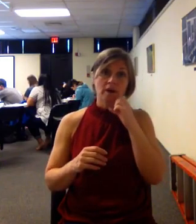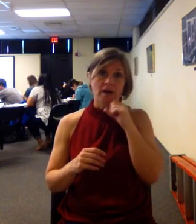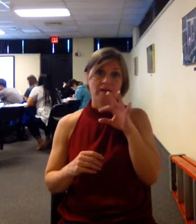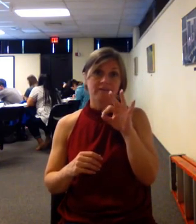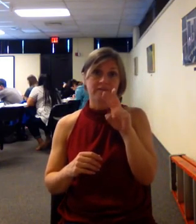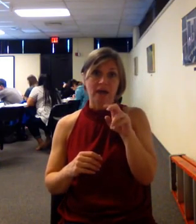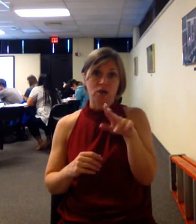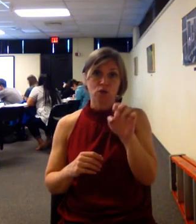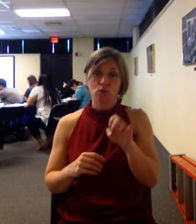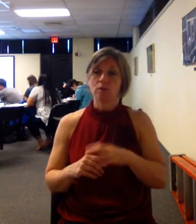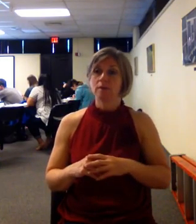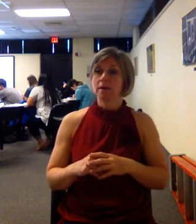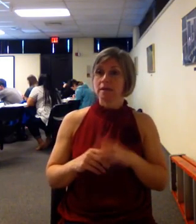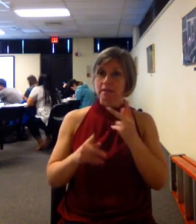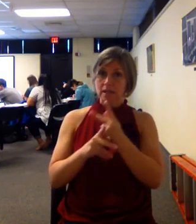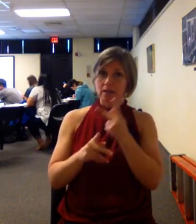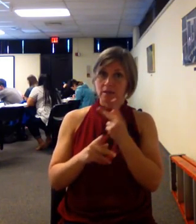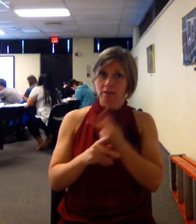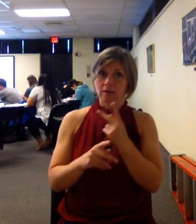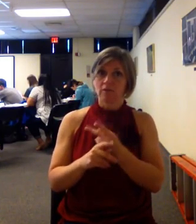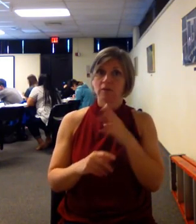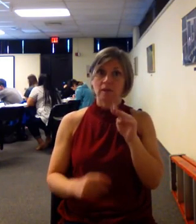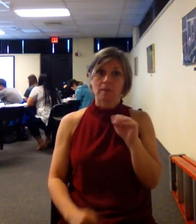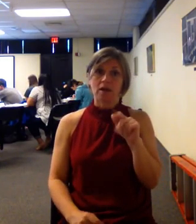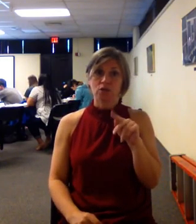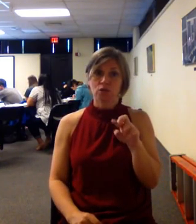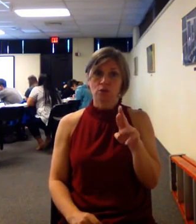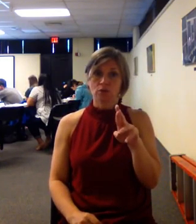million. Calculate out the yield to maturity.